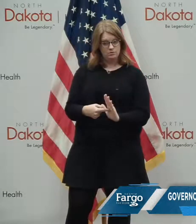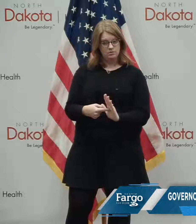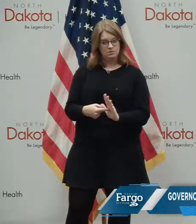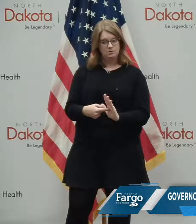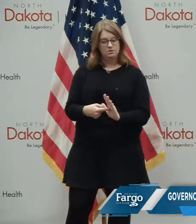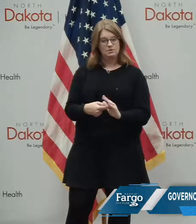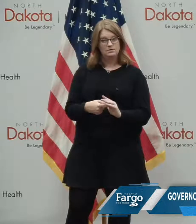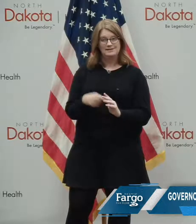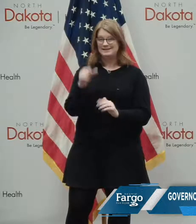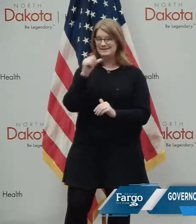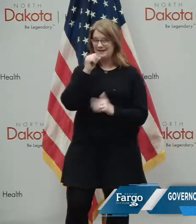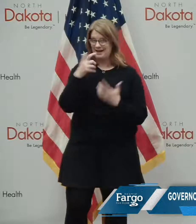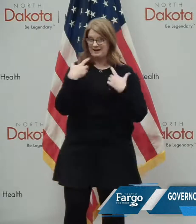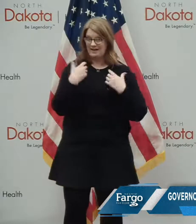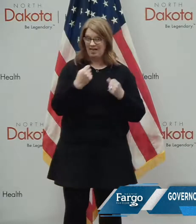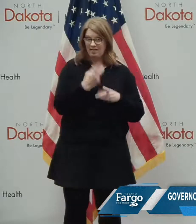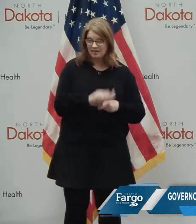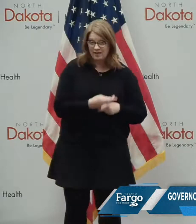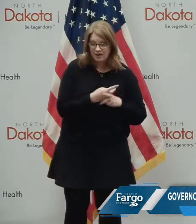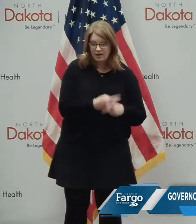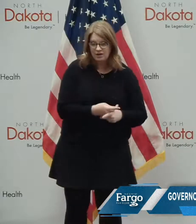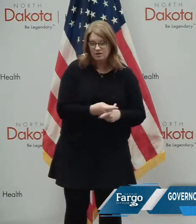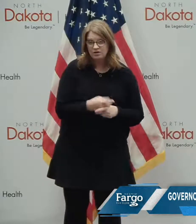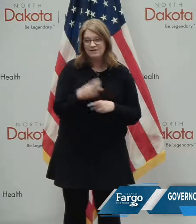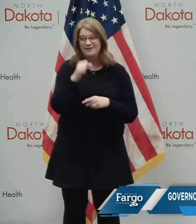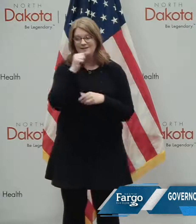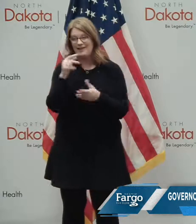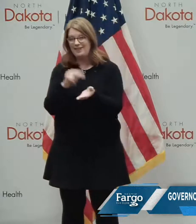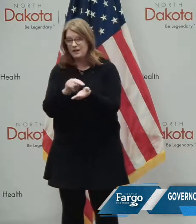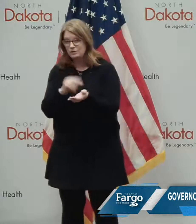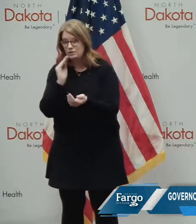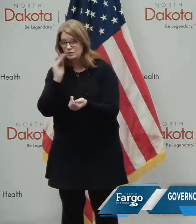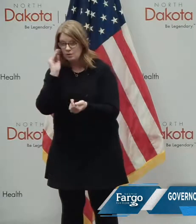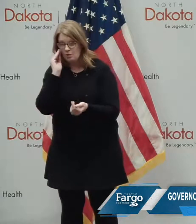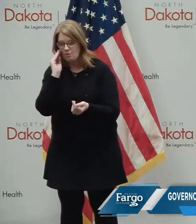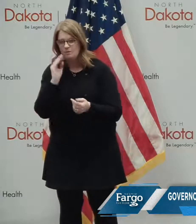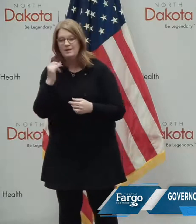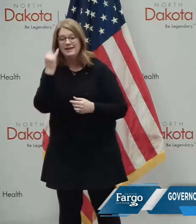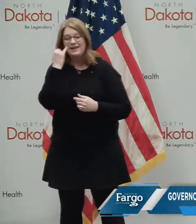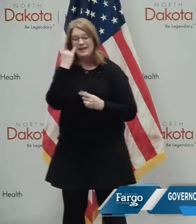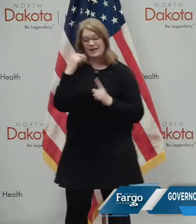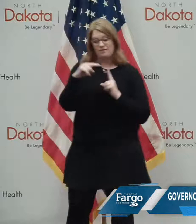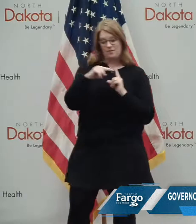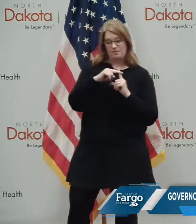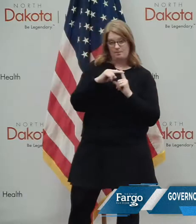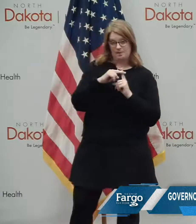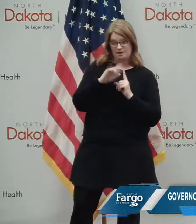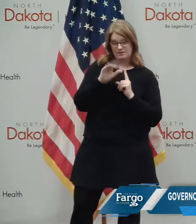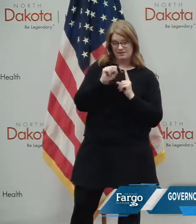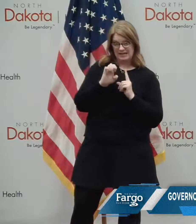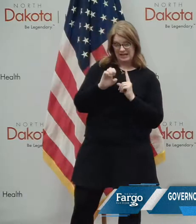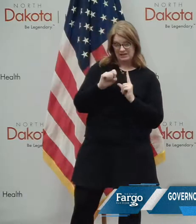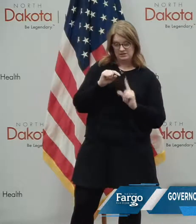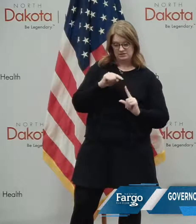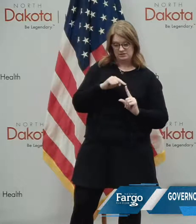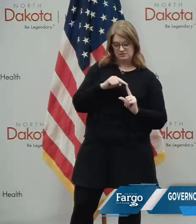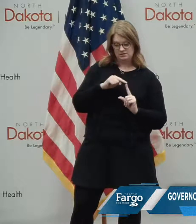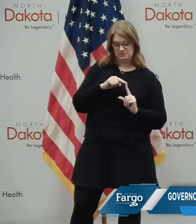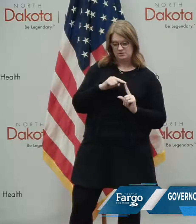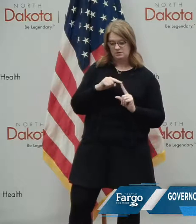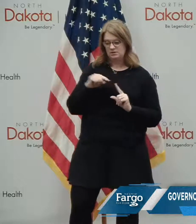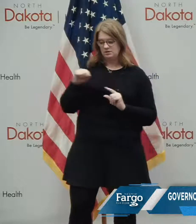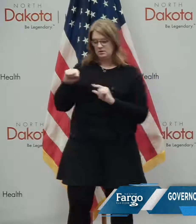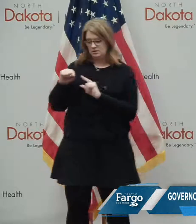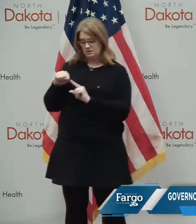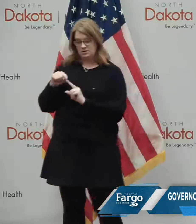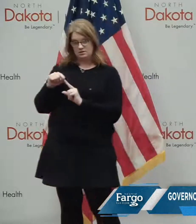non-healthcare setting, in a non-residential setting, when the positive case and the close contact have both been correctly